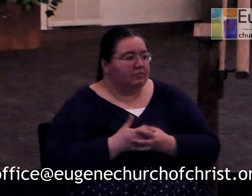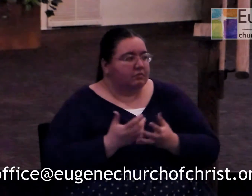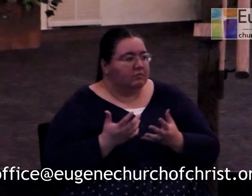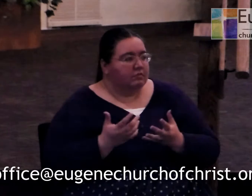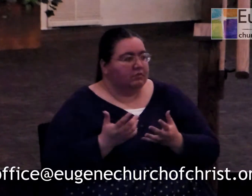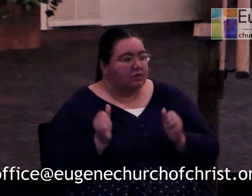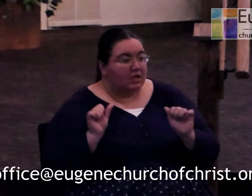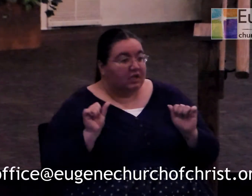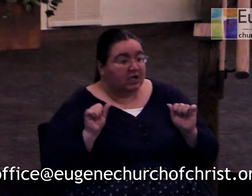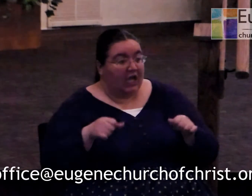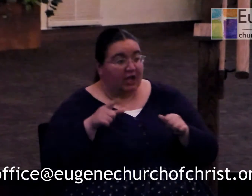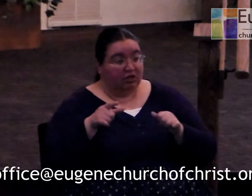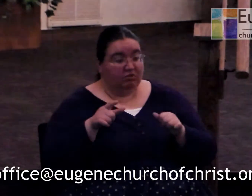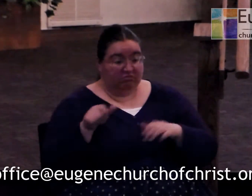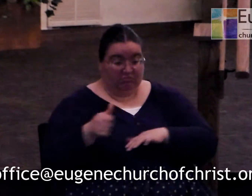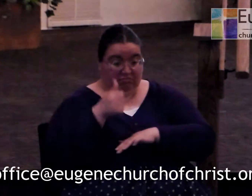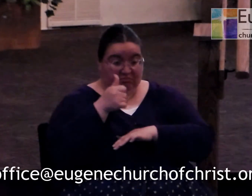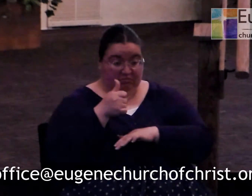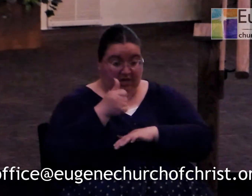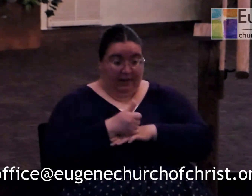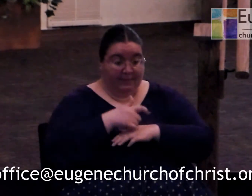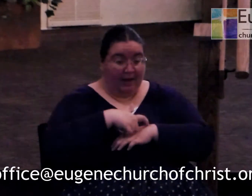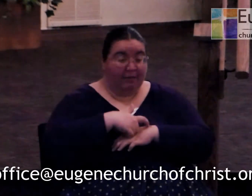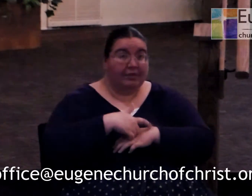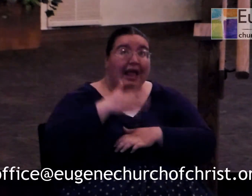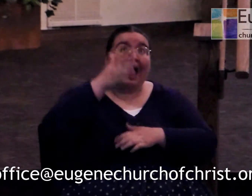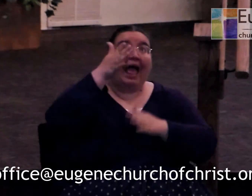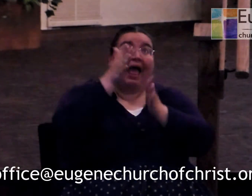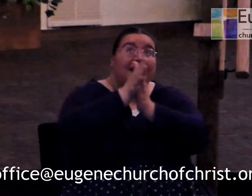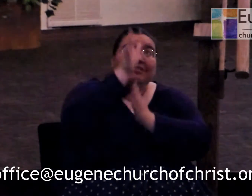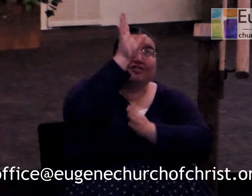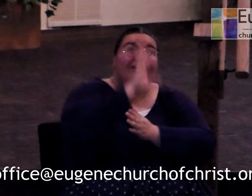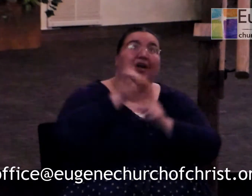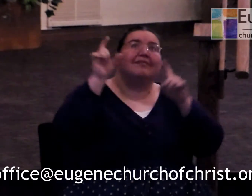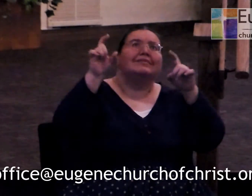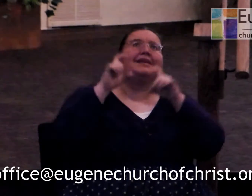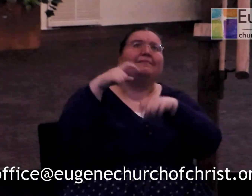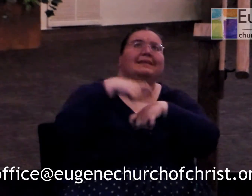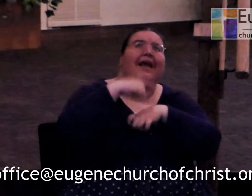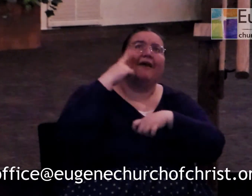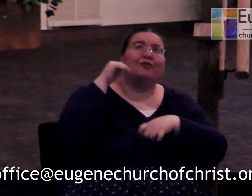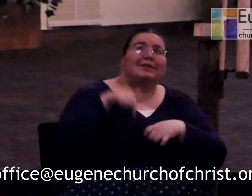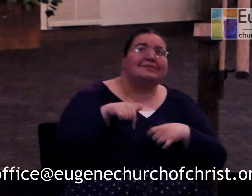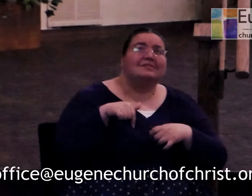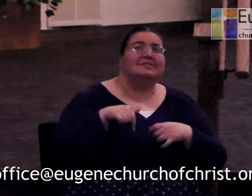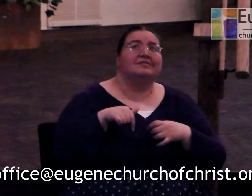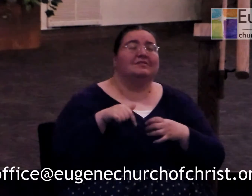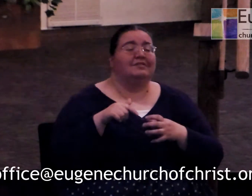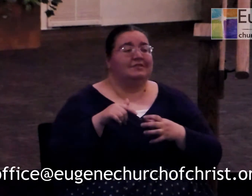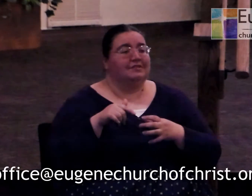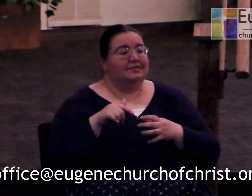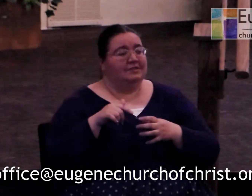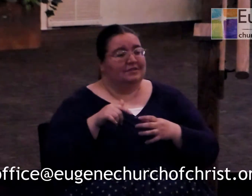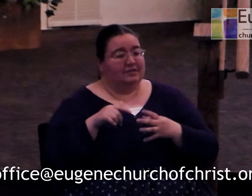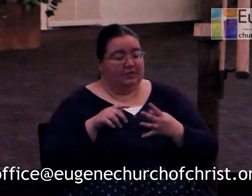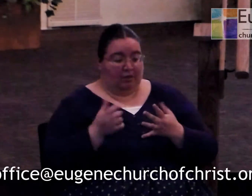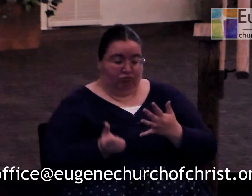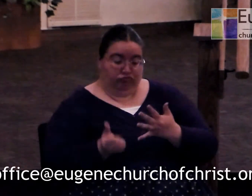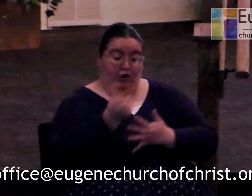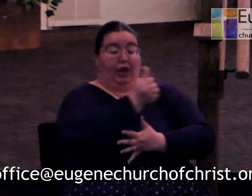to ask God to give us the time to do that? Is it going to be a priority for us? And if you ever go